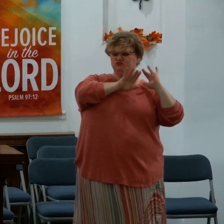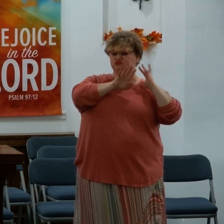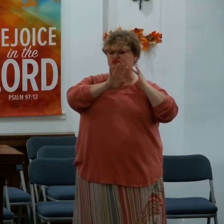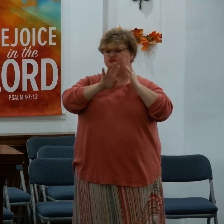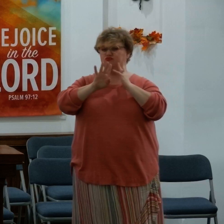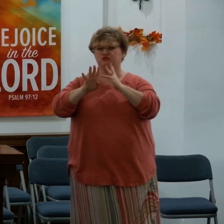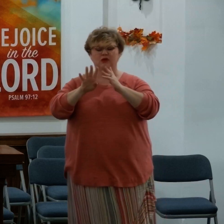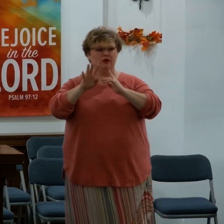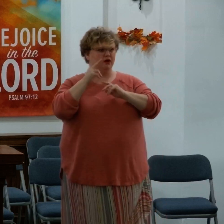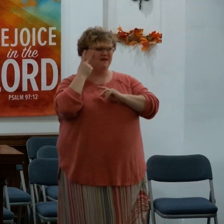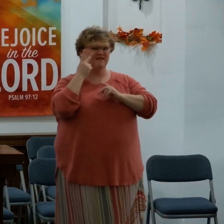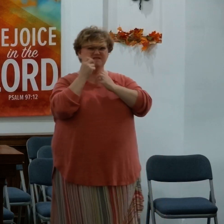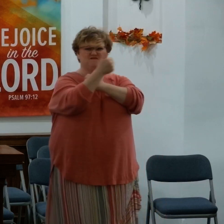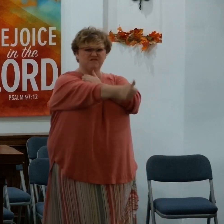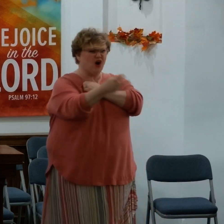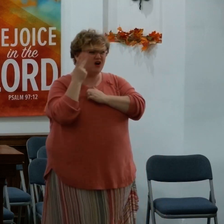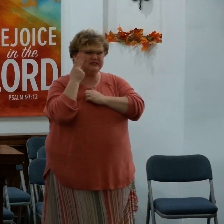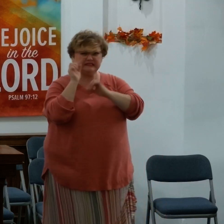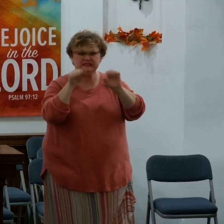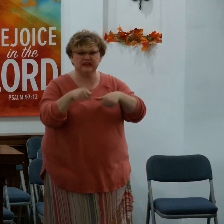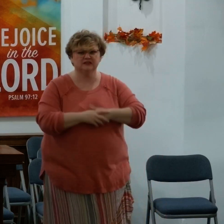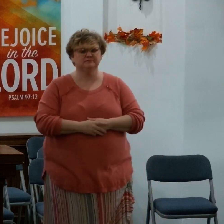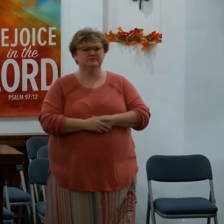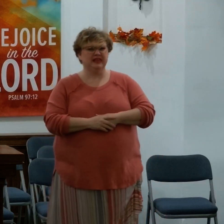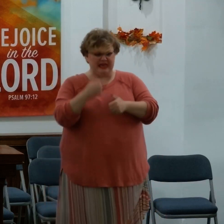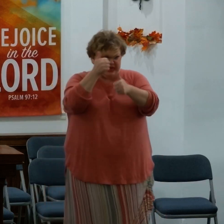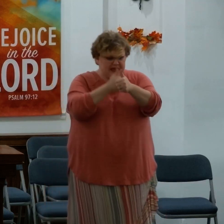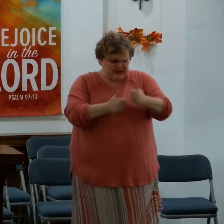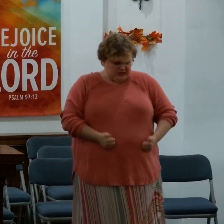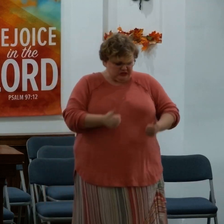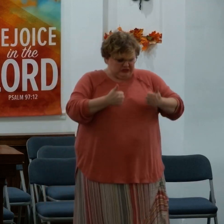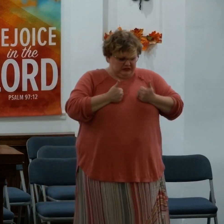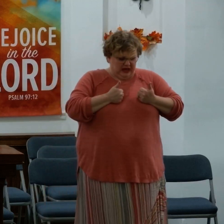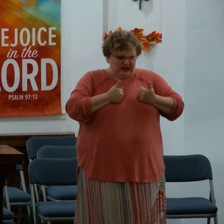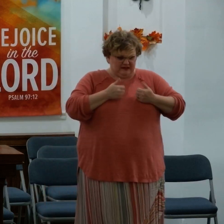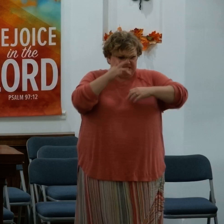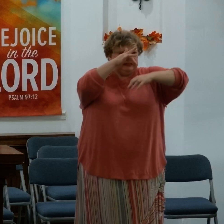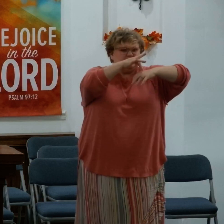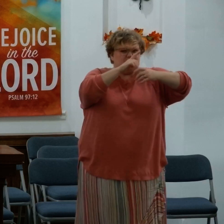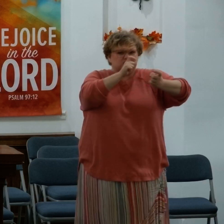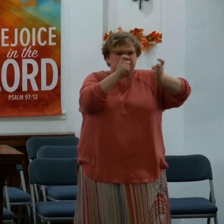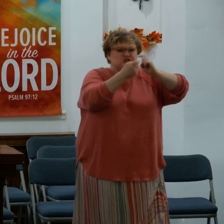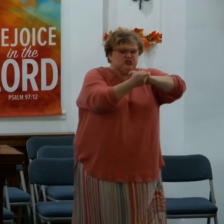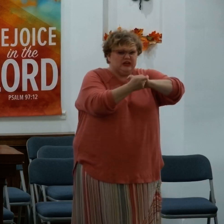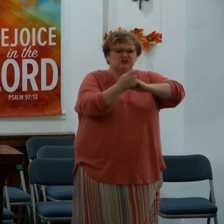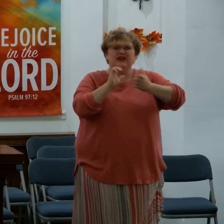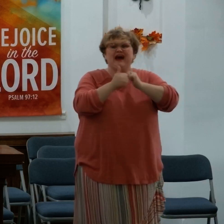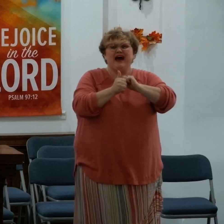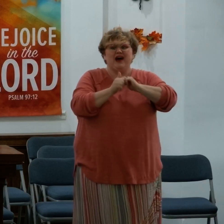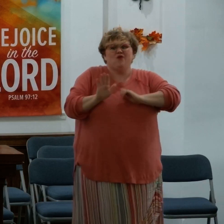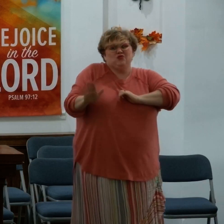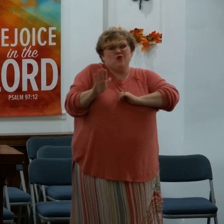For as the eye could see, each life somehow touched by your